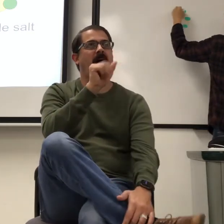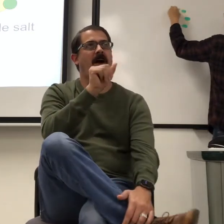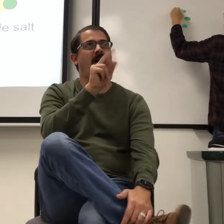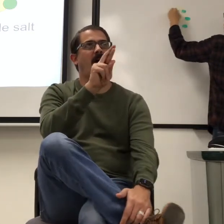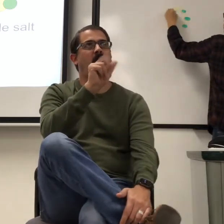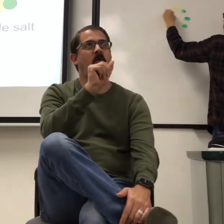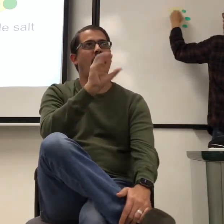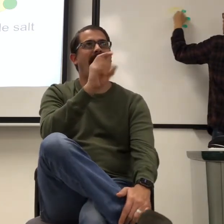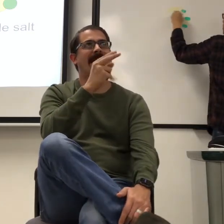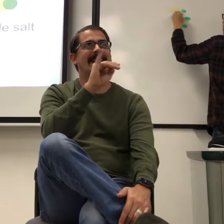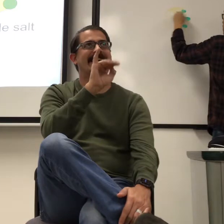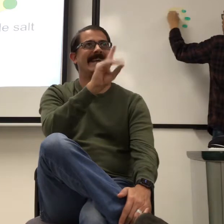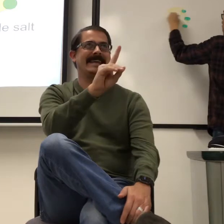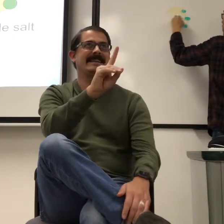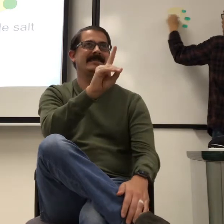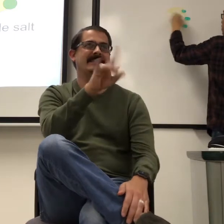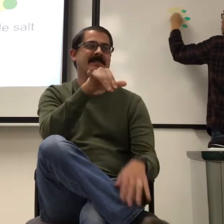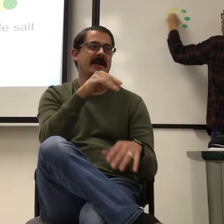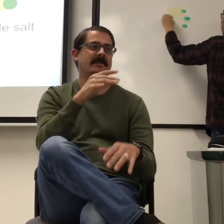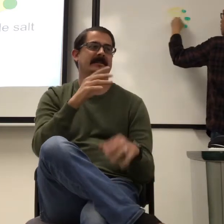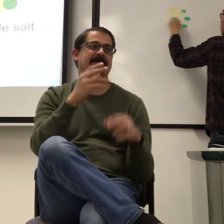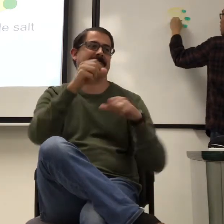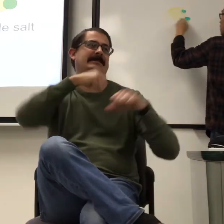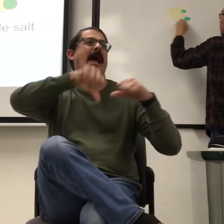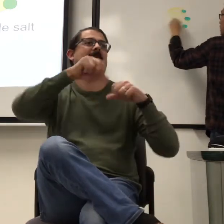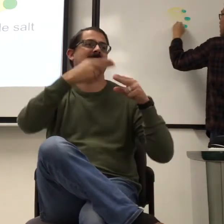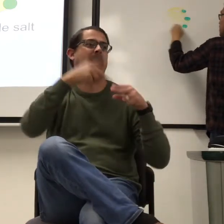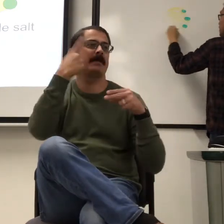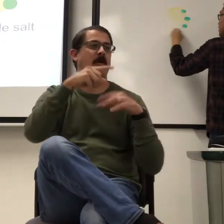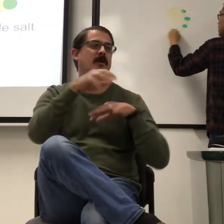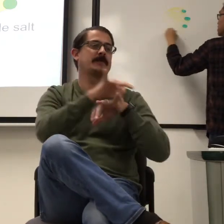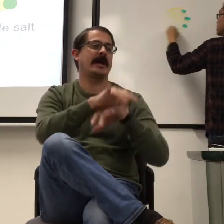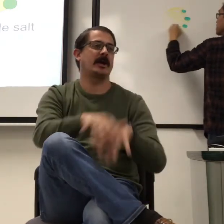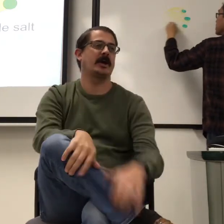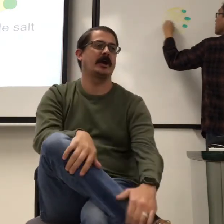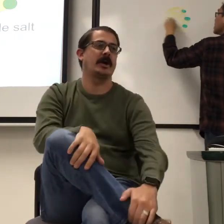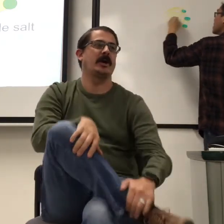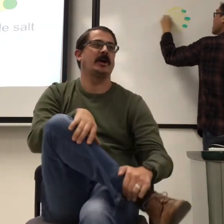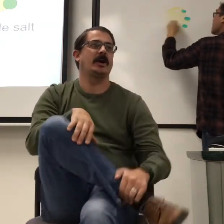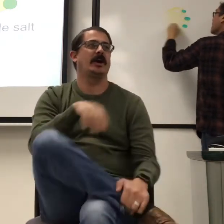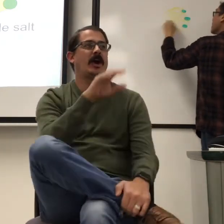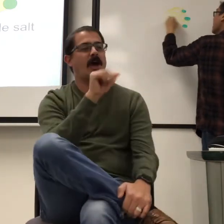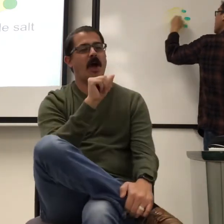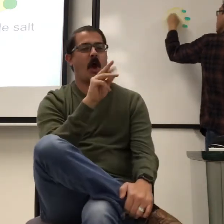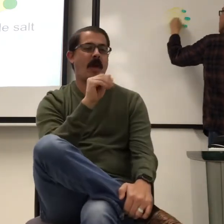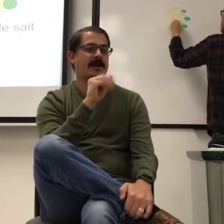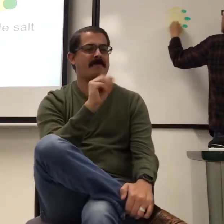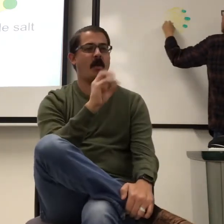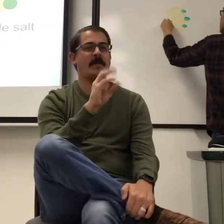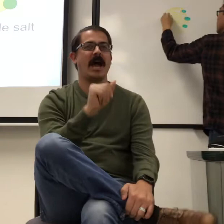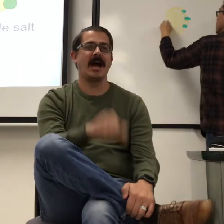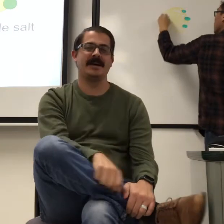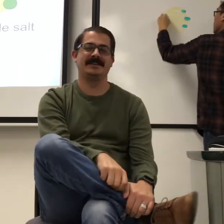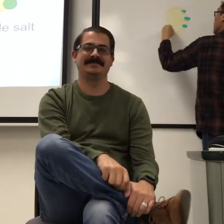So in this artist's rendition of bile salt, the idea is